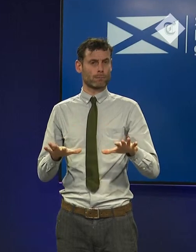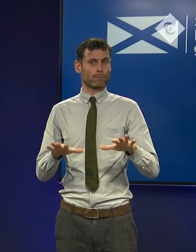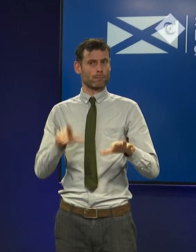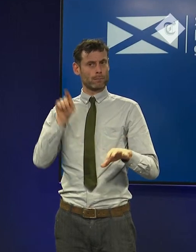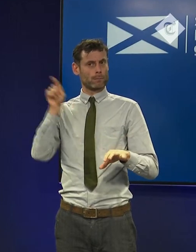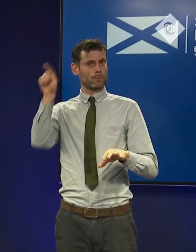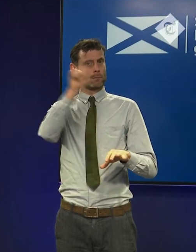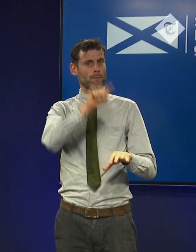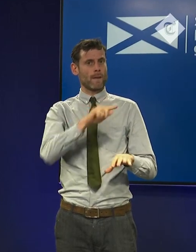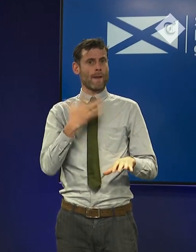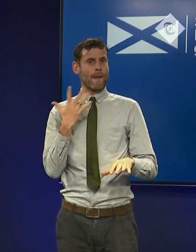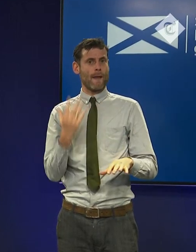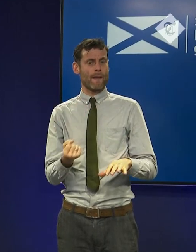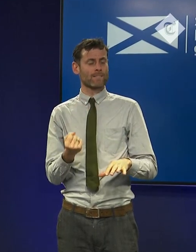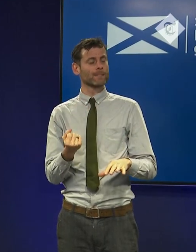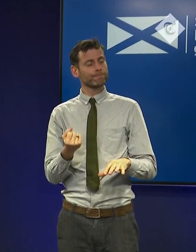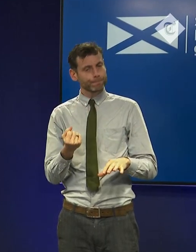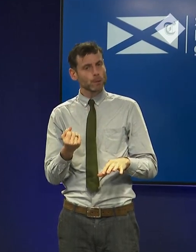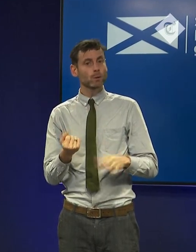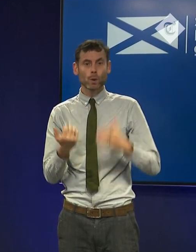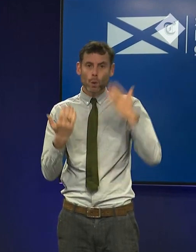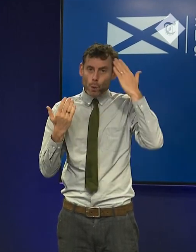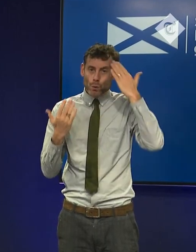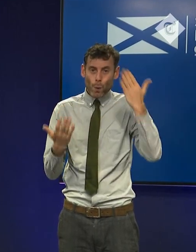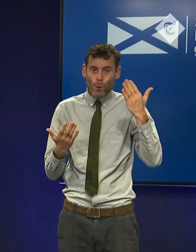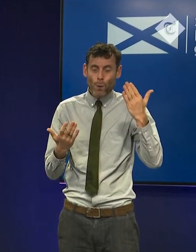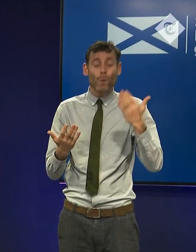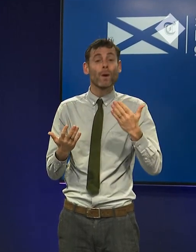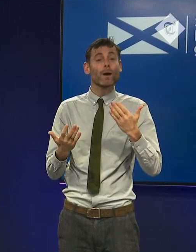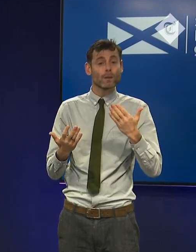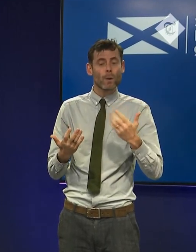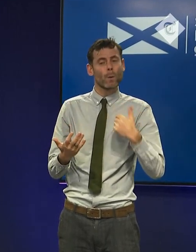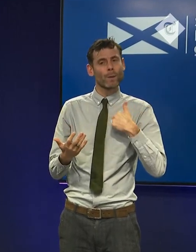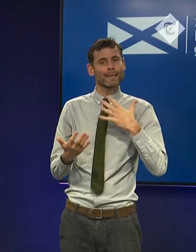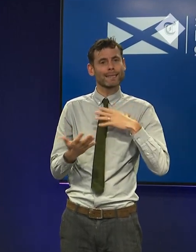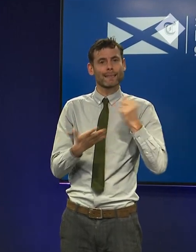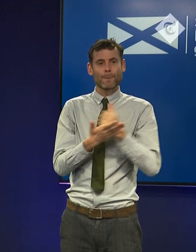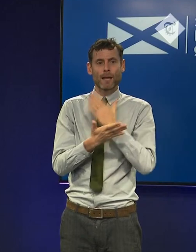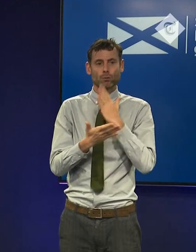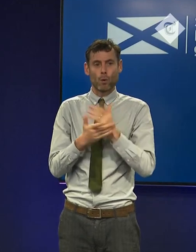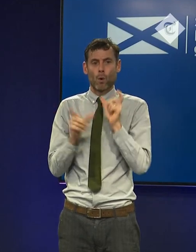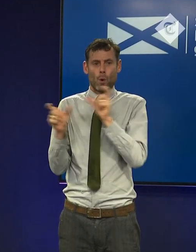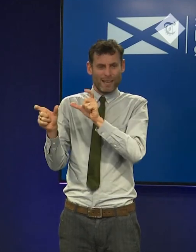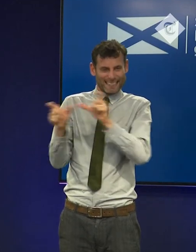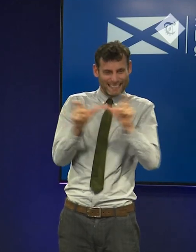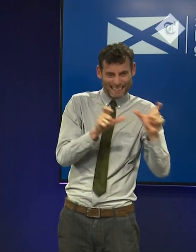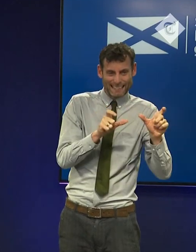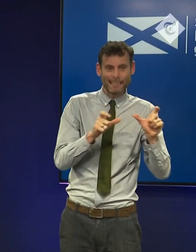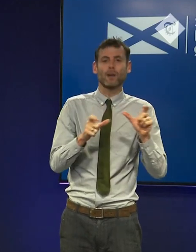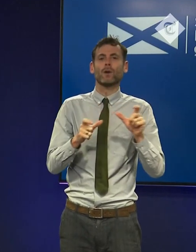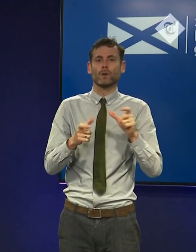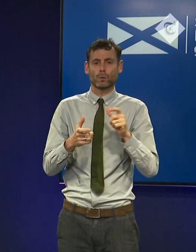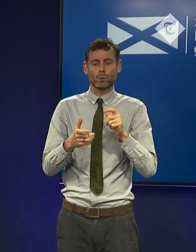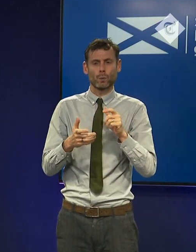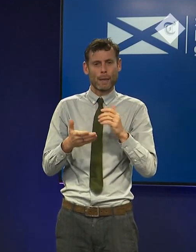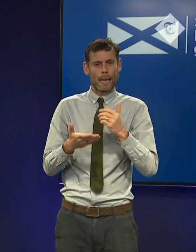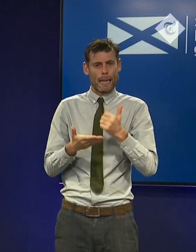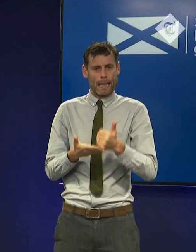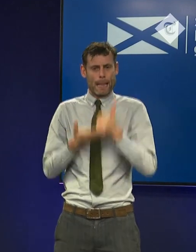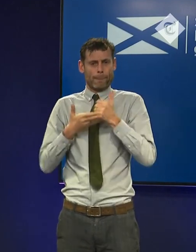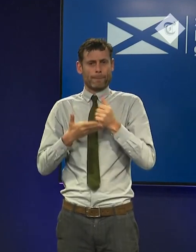we are all just strengthening those protections that we should be using on a day-to-day basis just gives us that little bit of extra